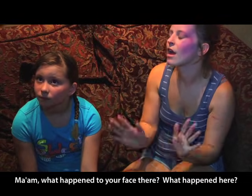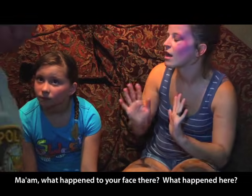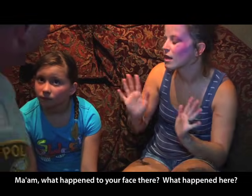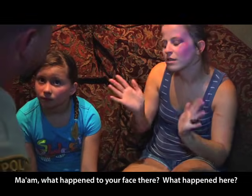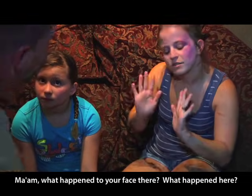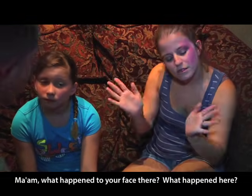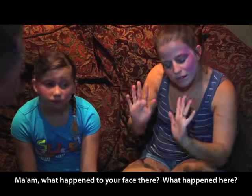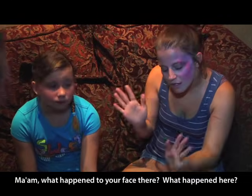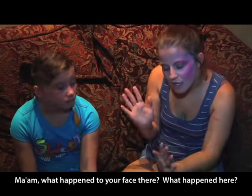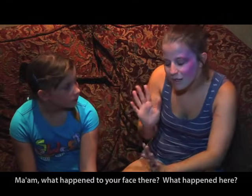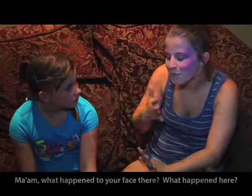What happened here?